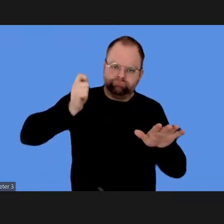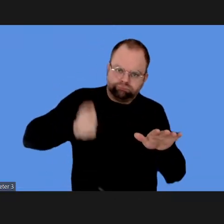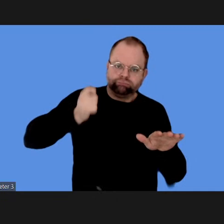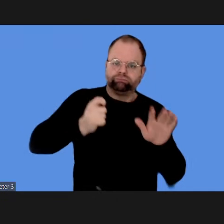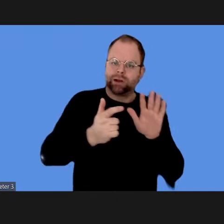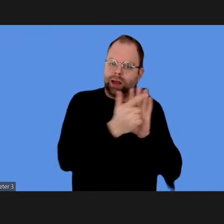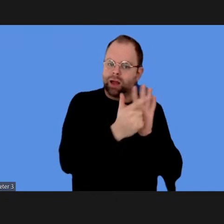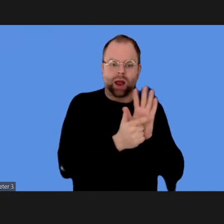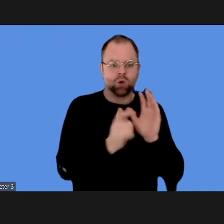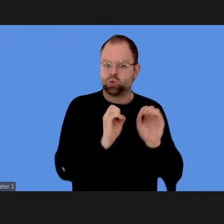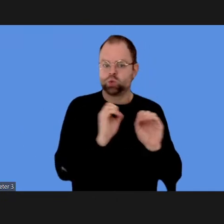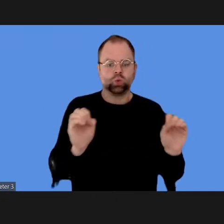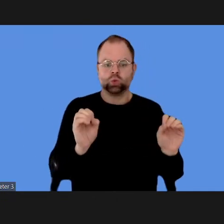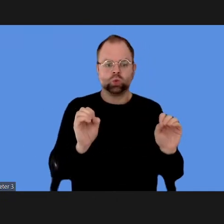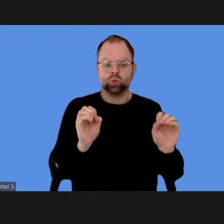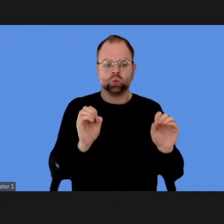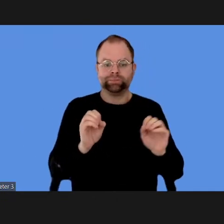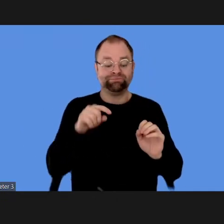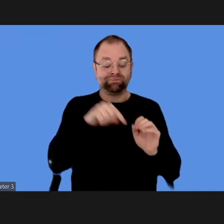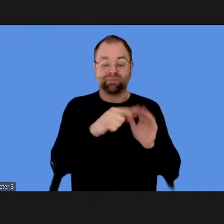mentioned and